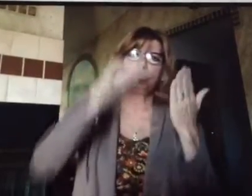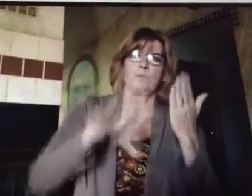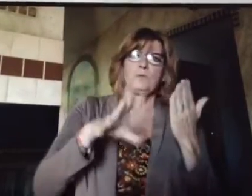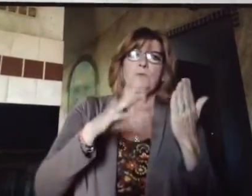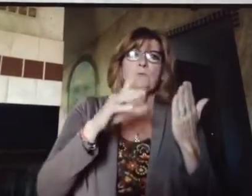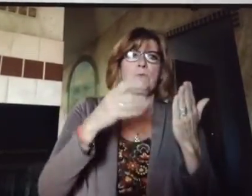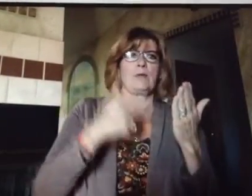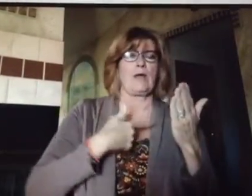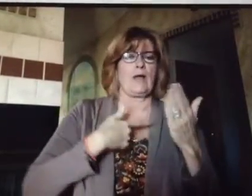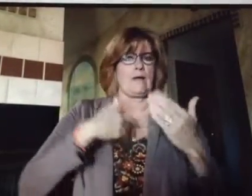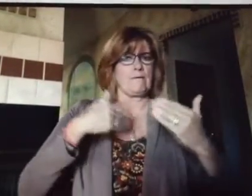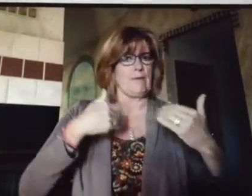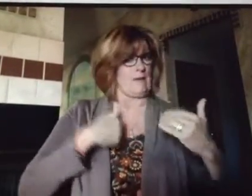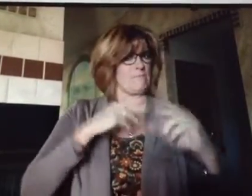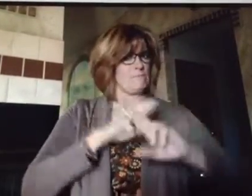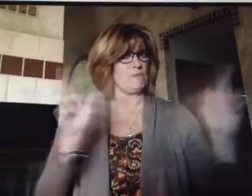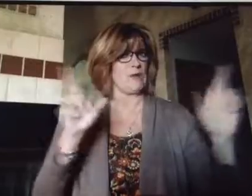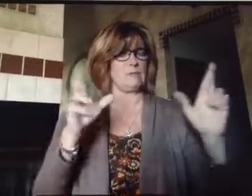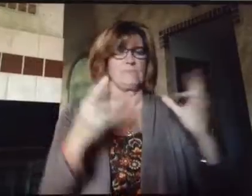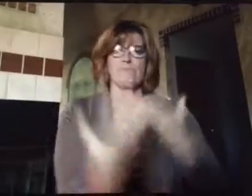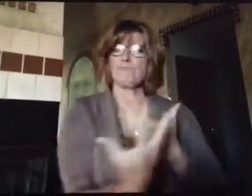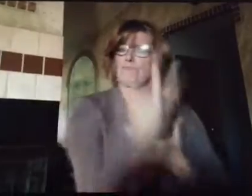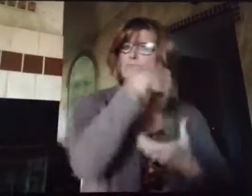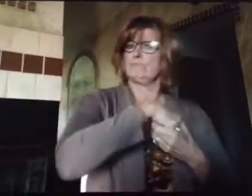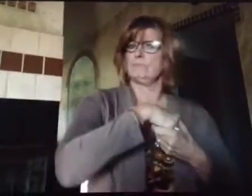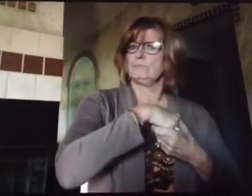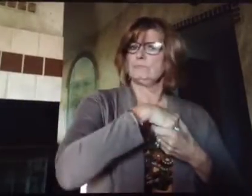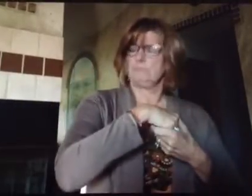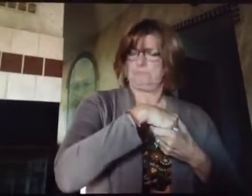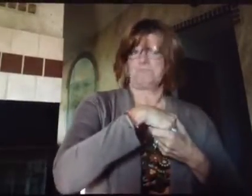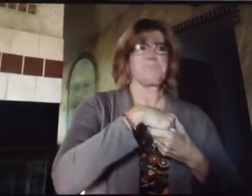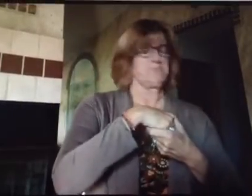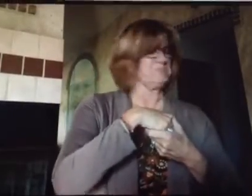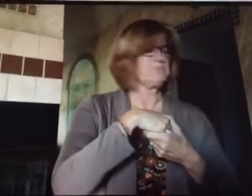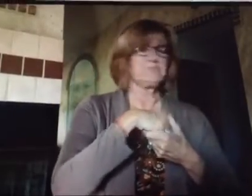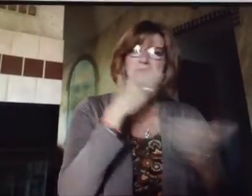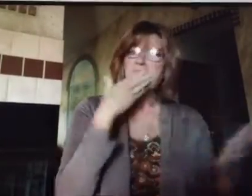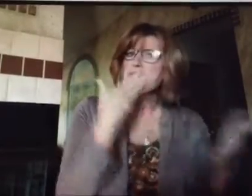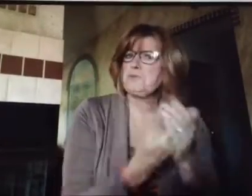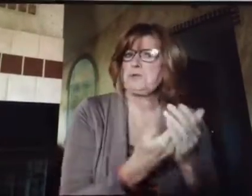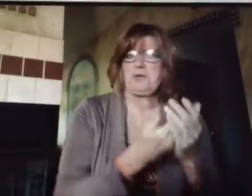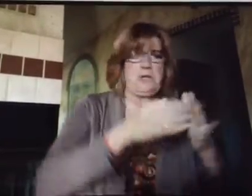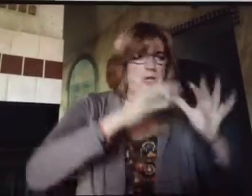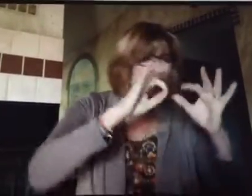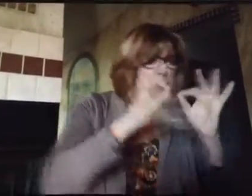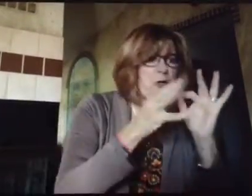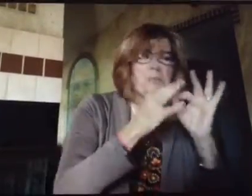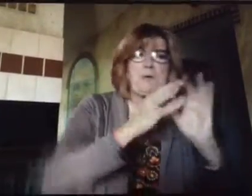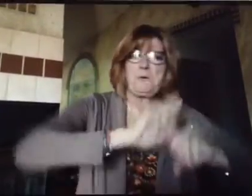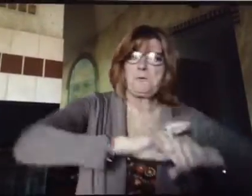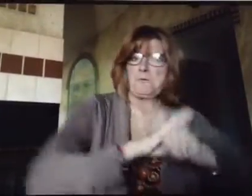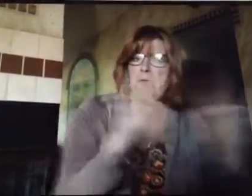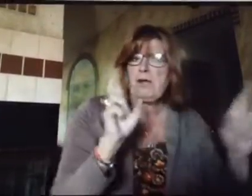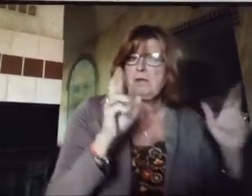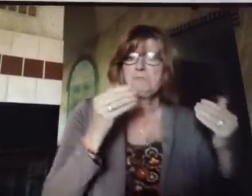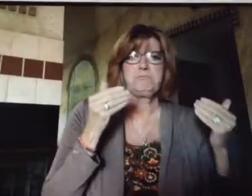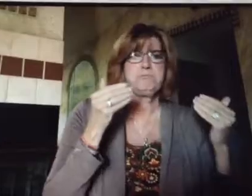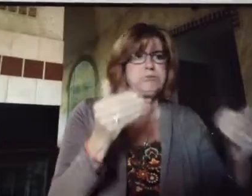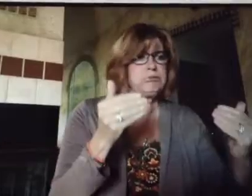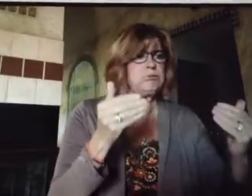And I've noticed that some of you students are ready and that you have an ability within you that allows you